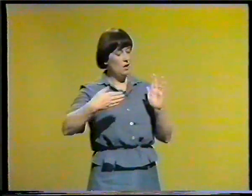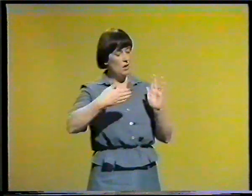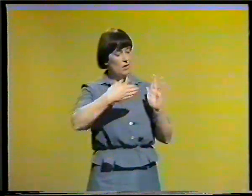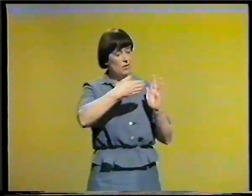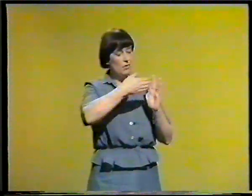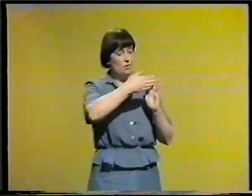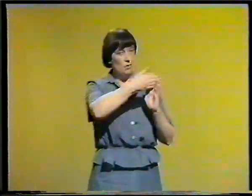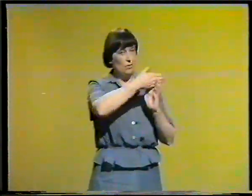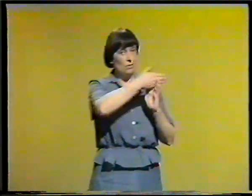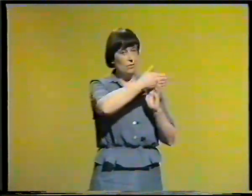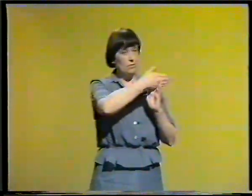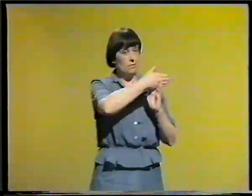Through.